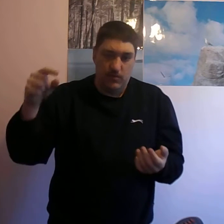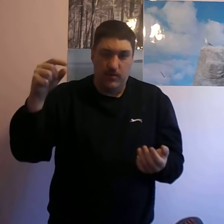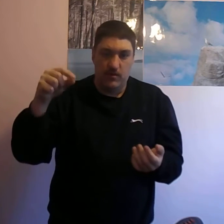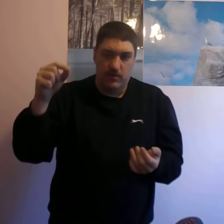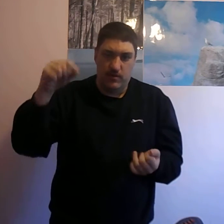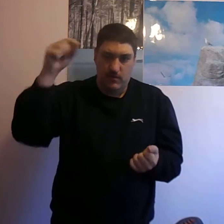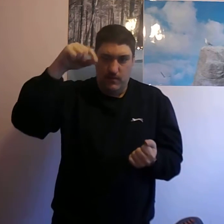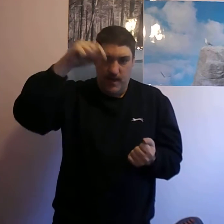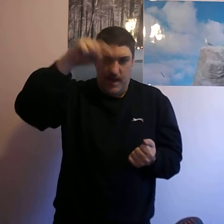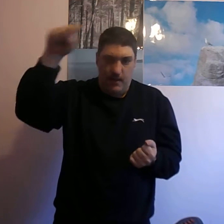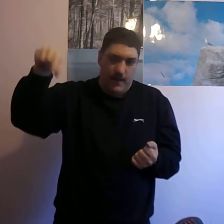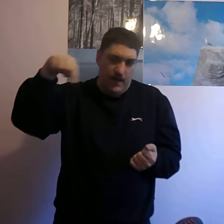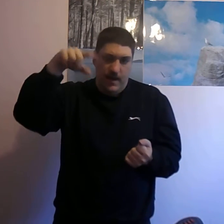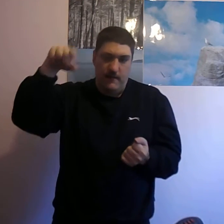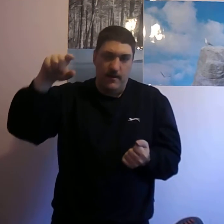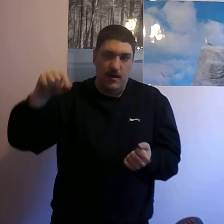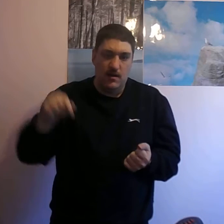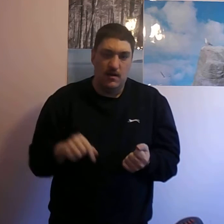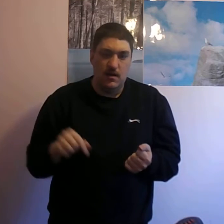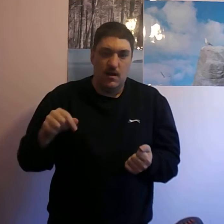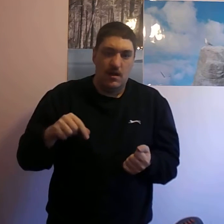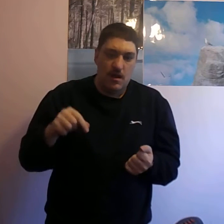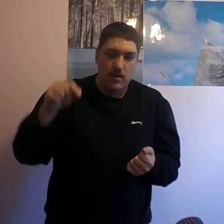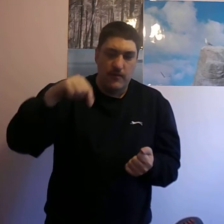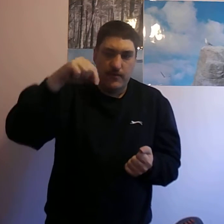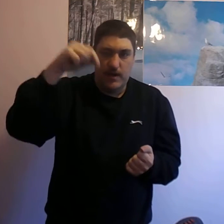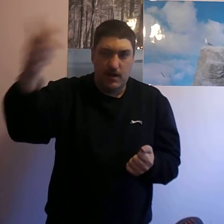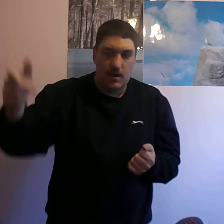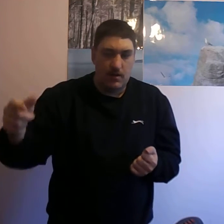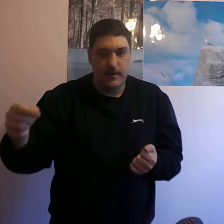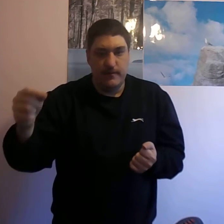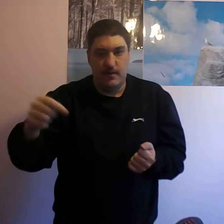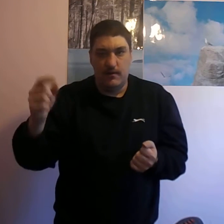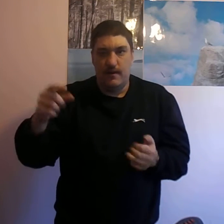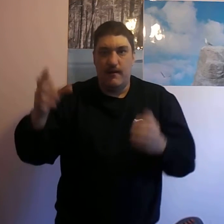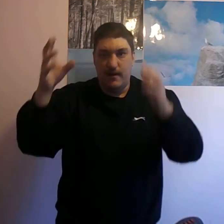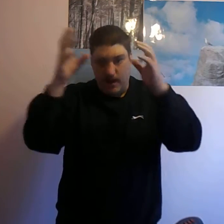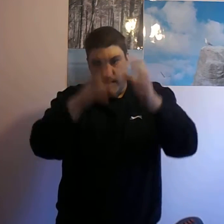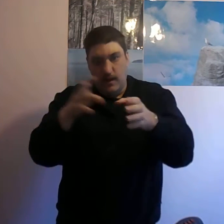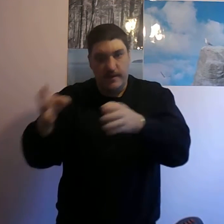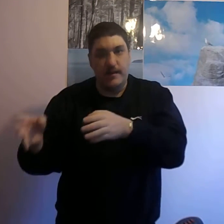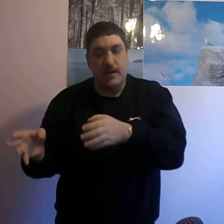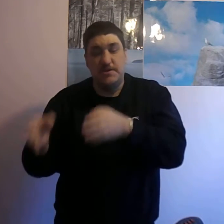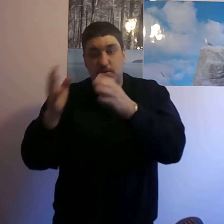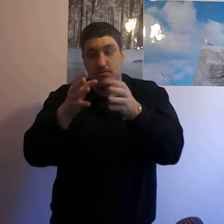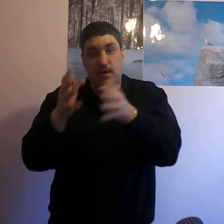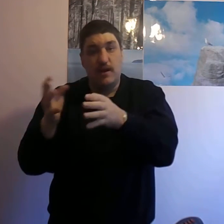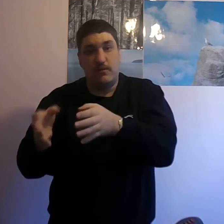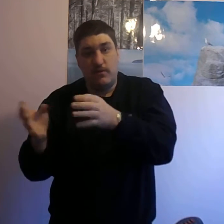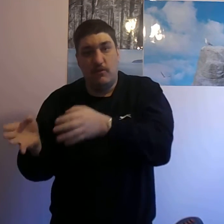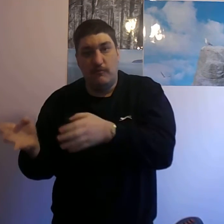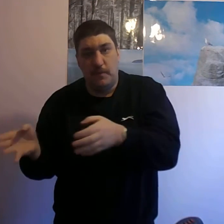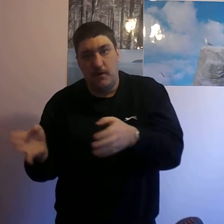you get out that area, you then go into another area, and as I said, you're trying to solve